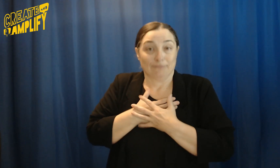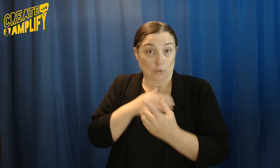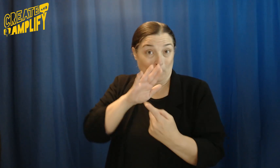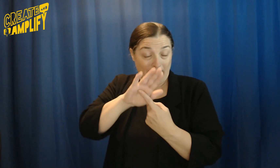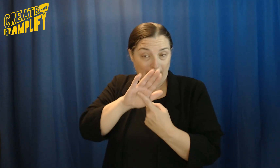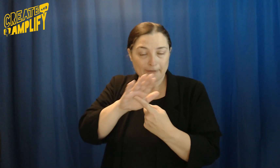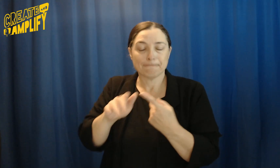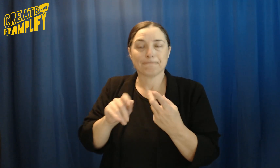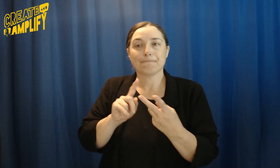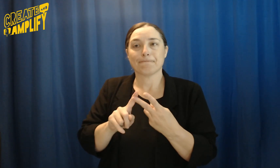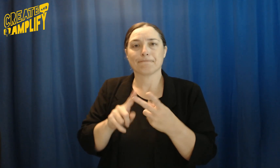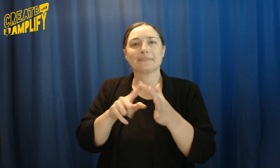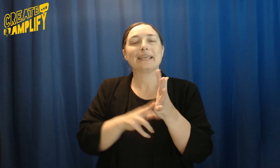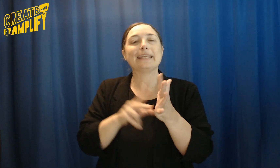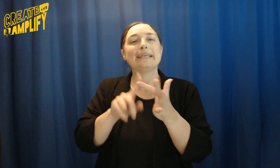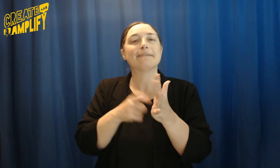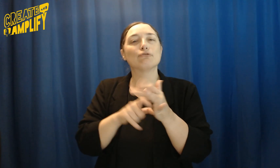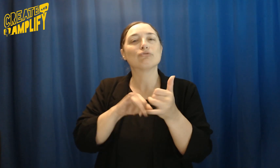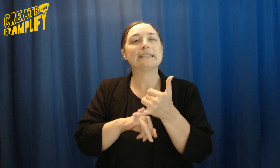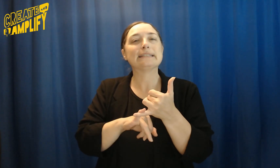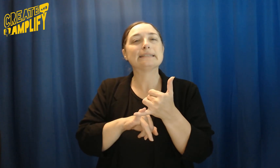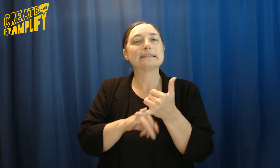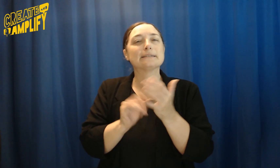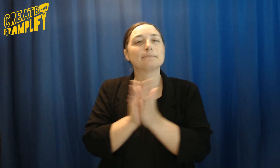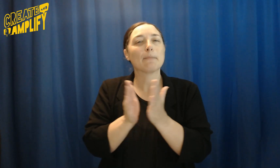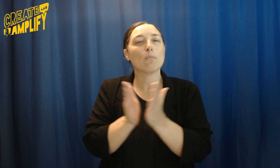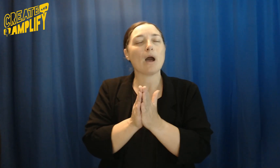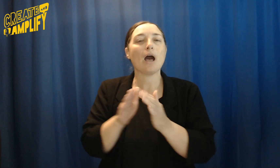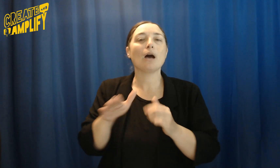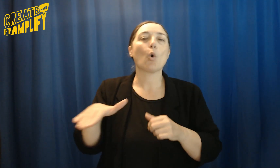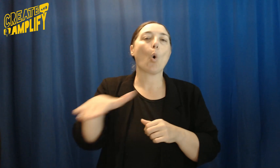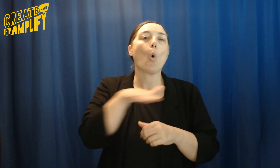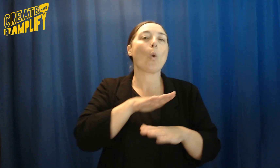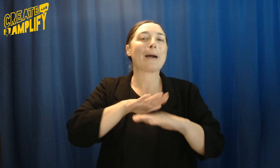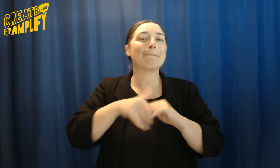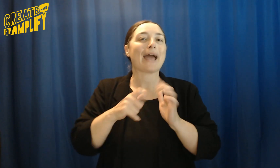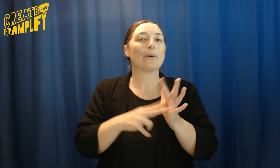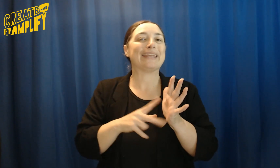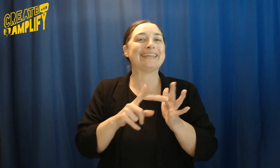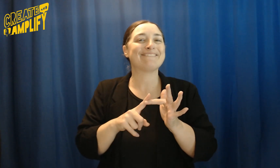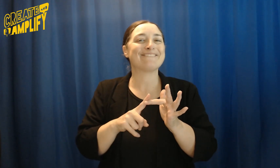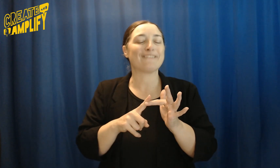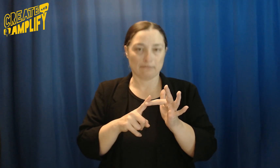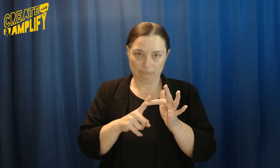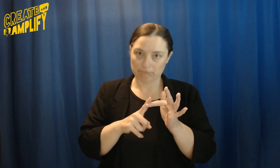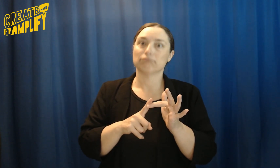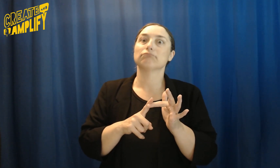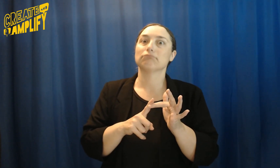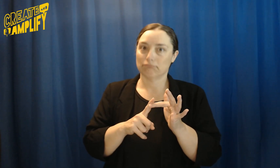Ree's memoir, All About Eve, as well. That was a really big one for me during my own